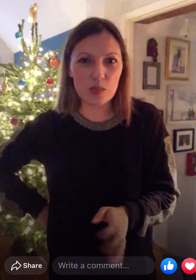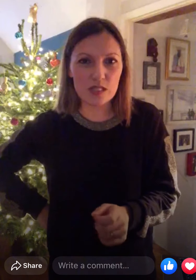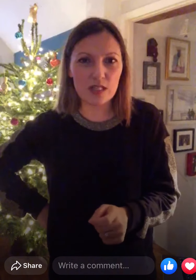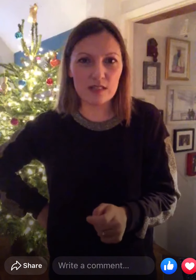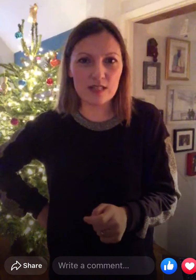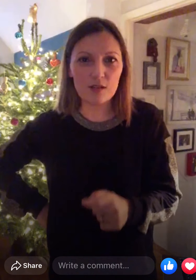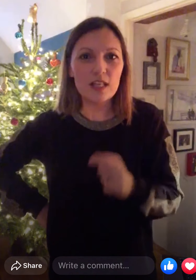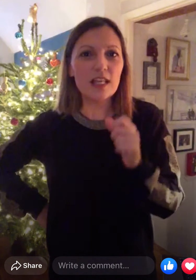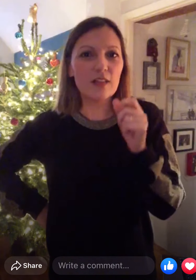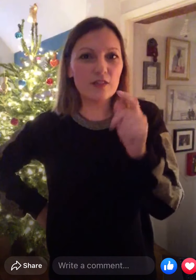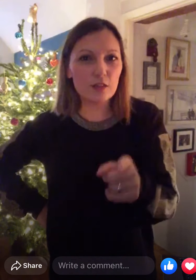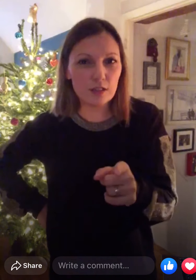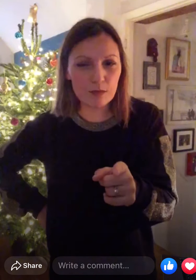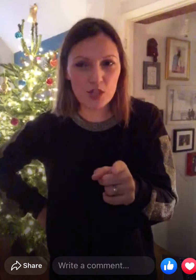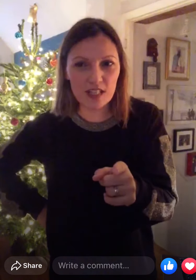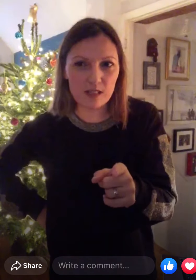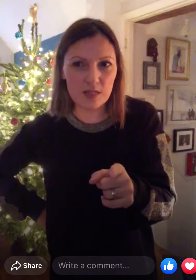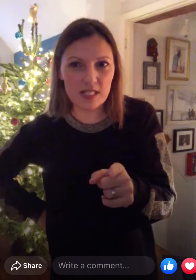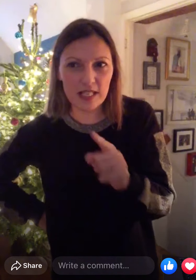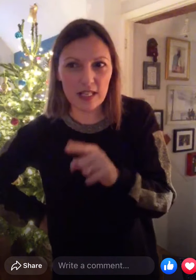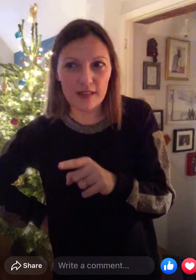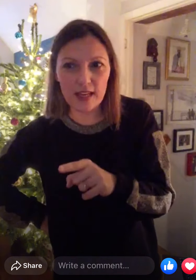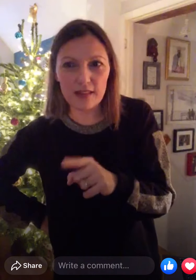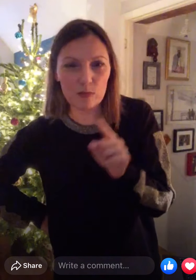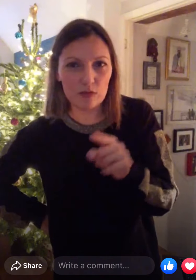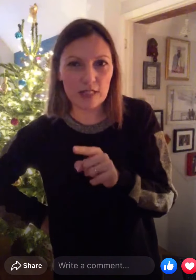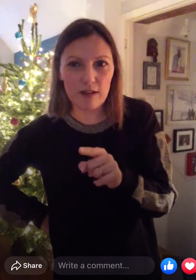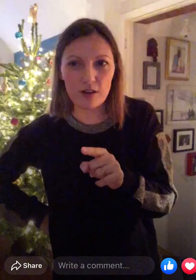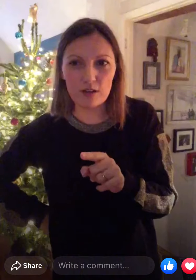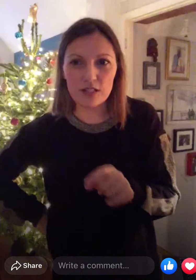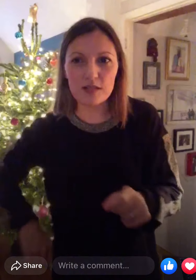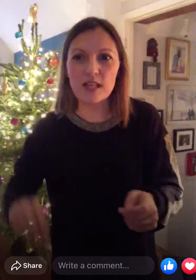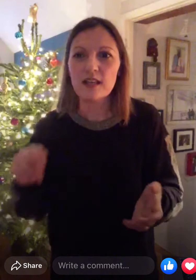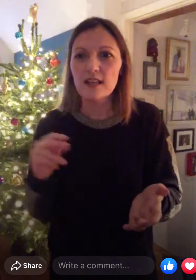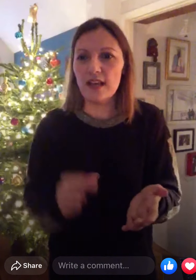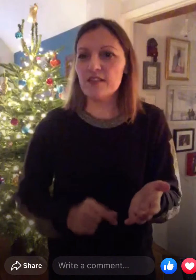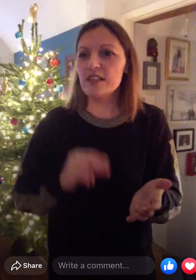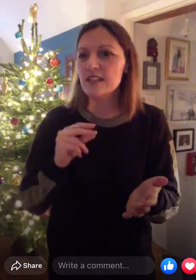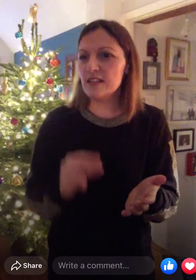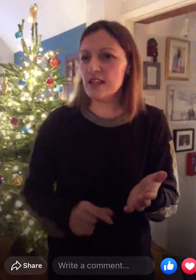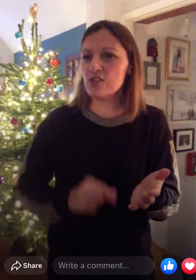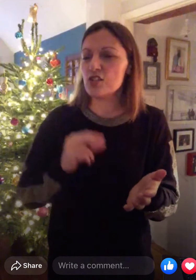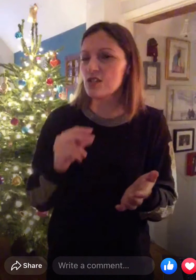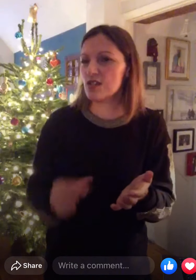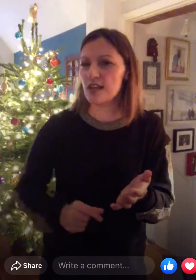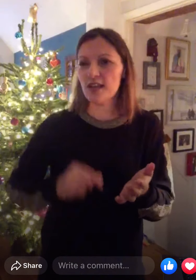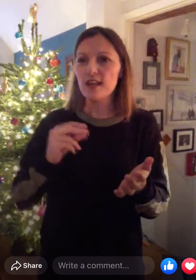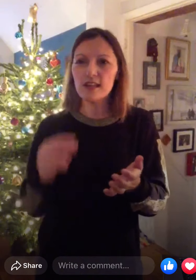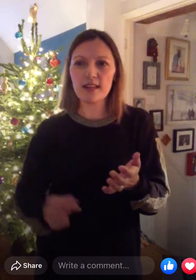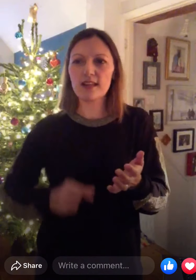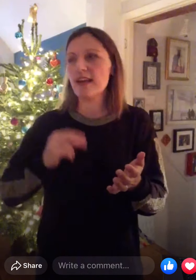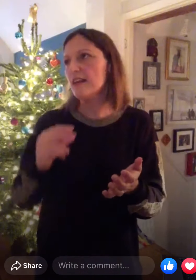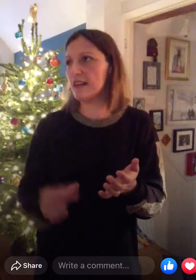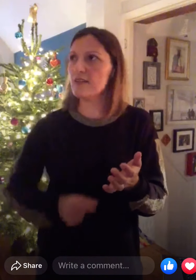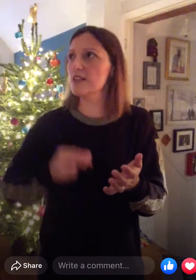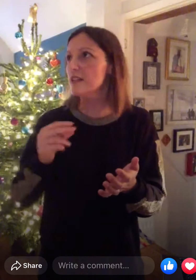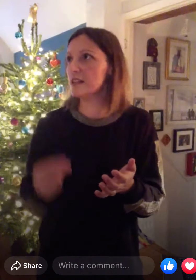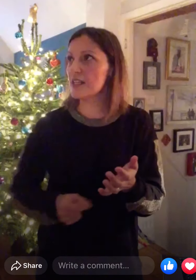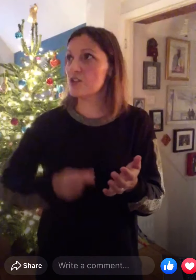sung. if you don't object to me singing it like that. Then we'll carry on. it's. Heaven and nature sing. And heaven and nature